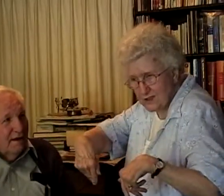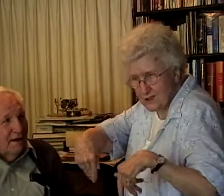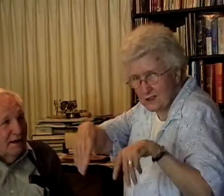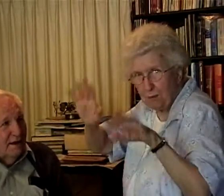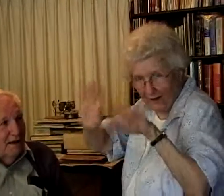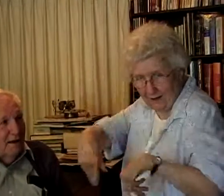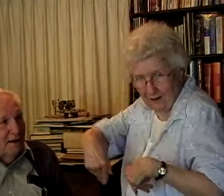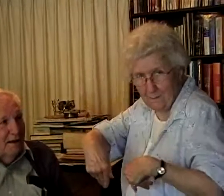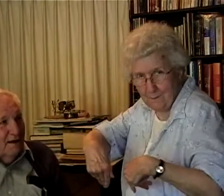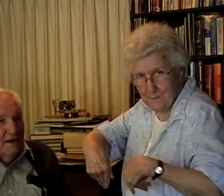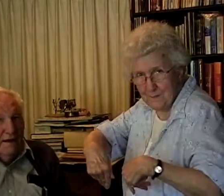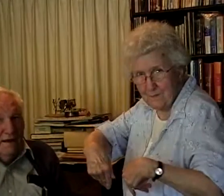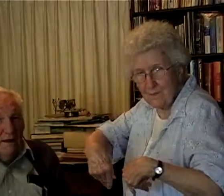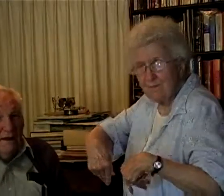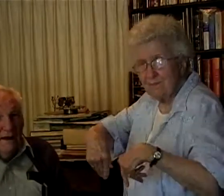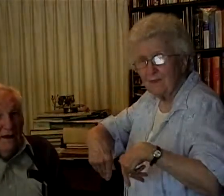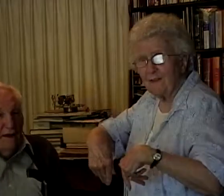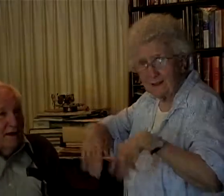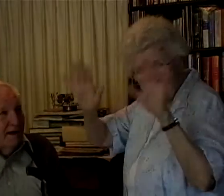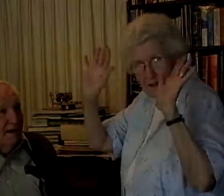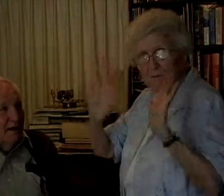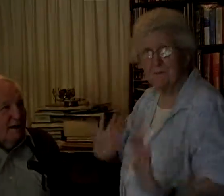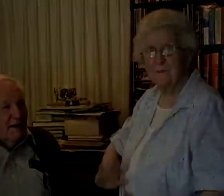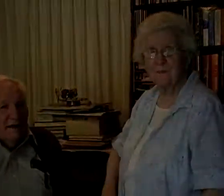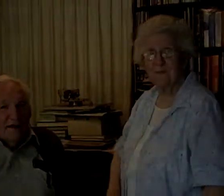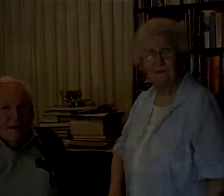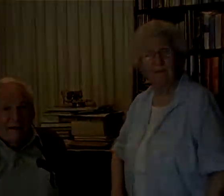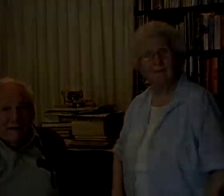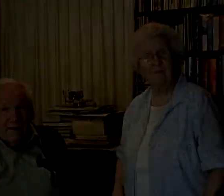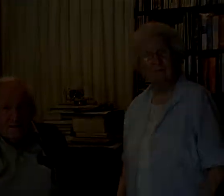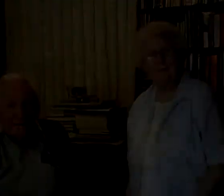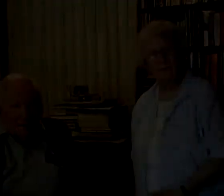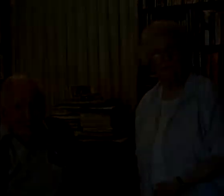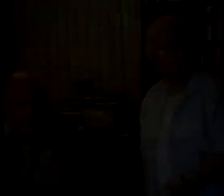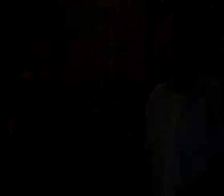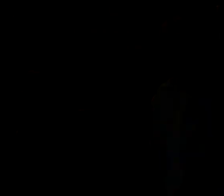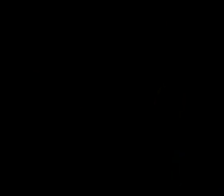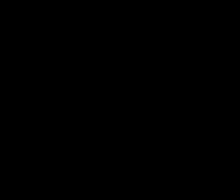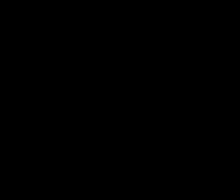this is a blank. That's it. Wow. Now do the alphabet for her, Dad.